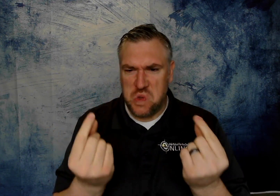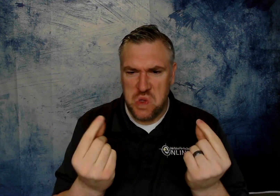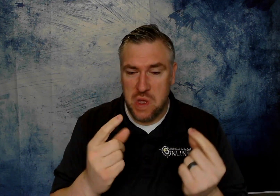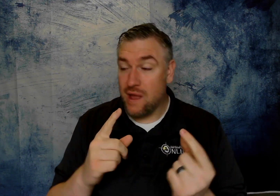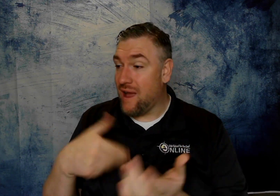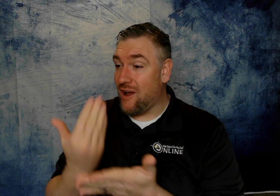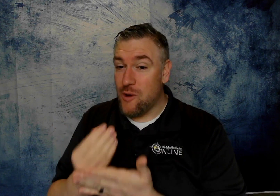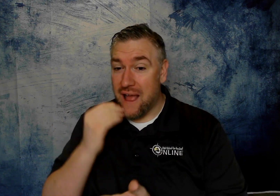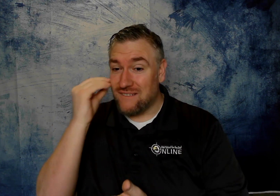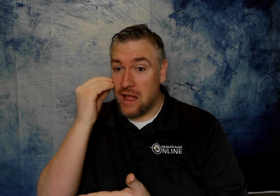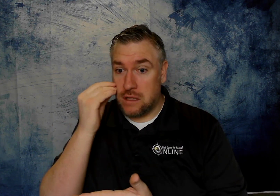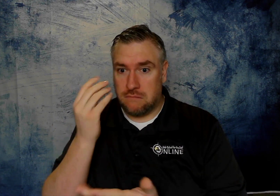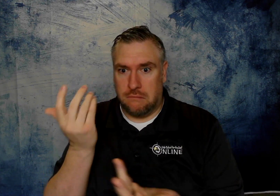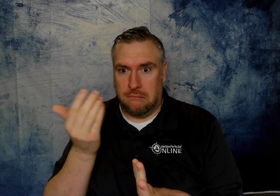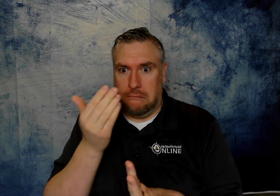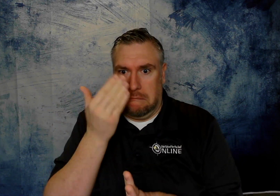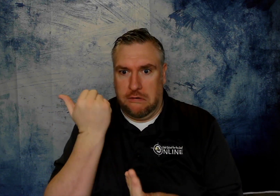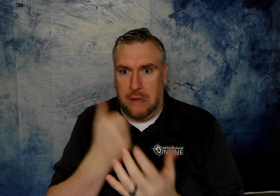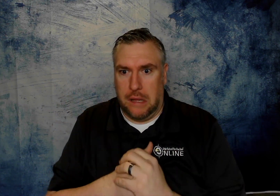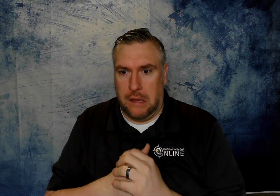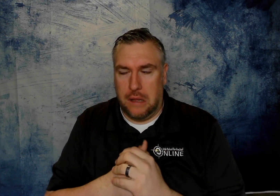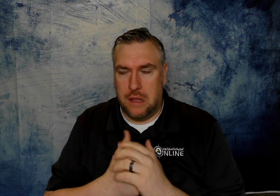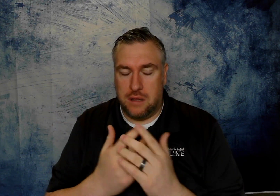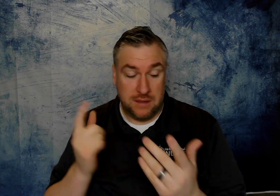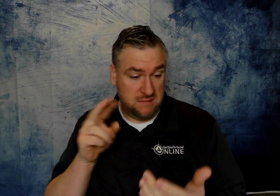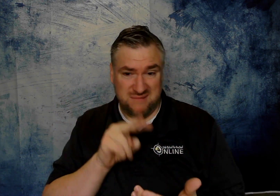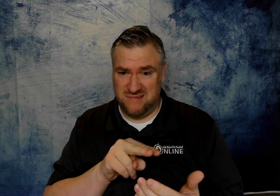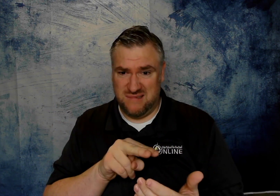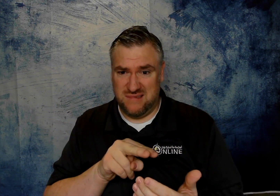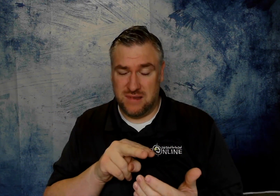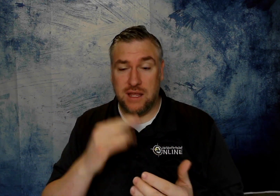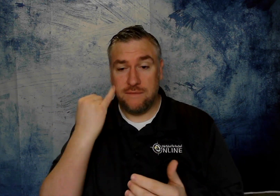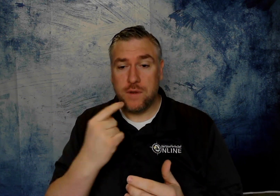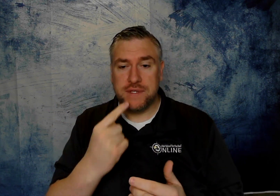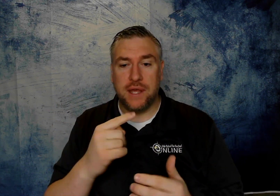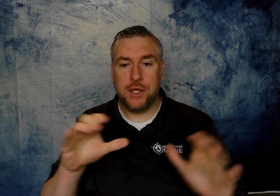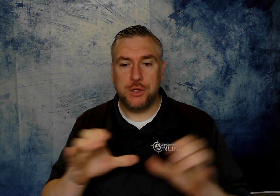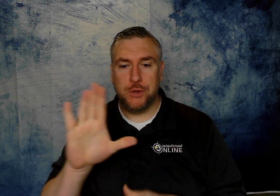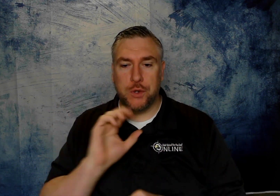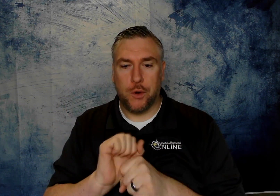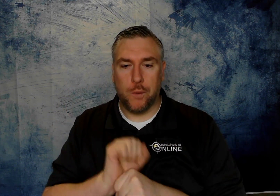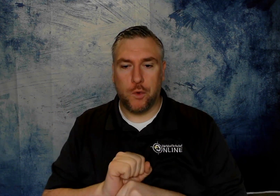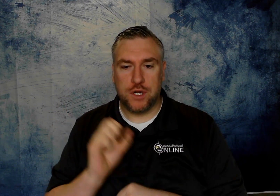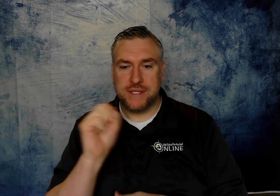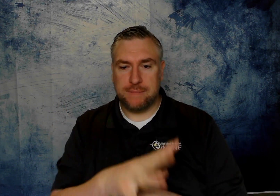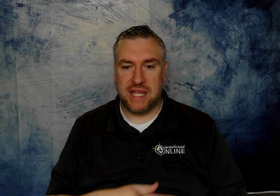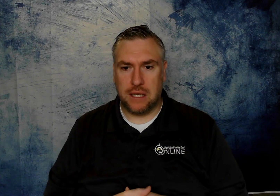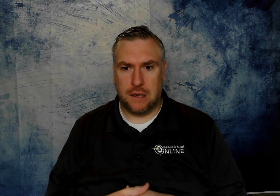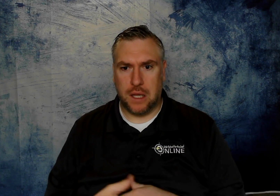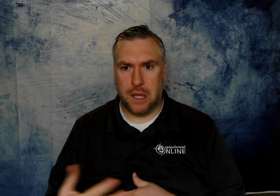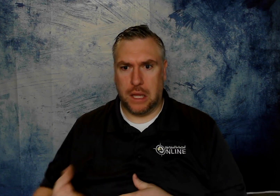supposed to do. And they get home and they're like, oh, I forgot. And then they look, and if you say, do your homework and submit